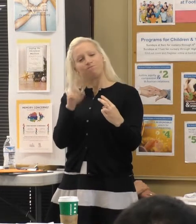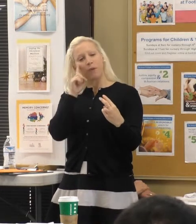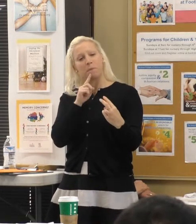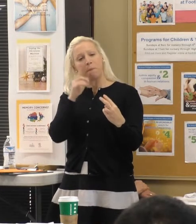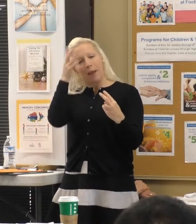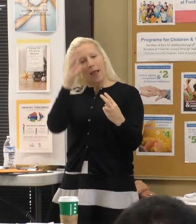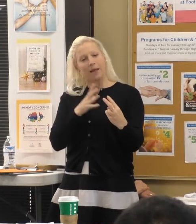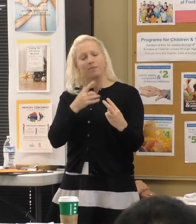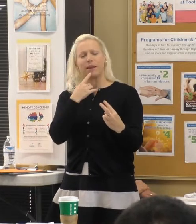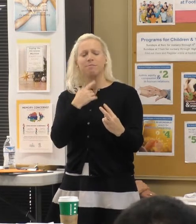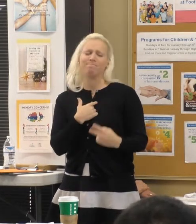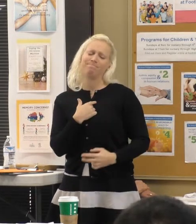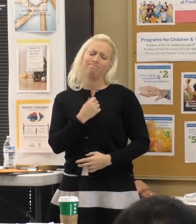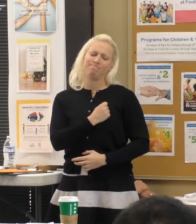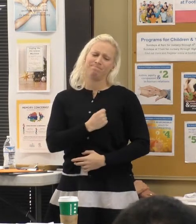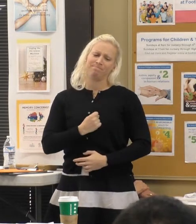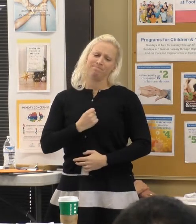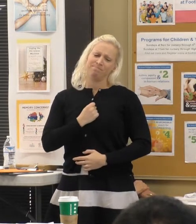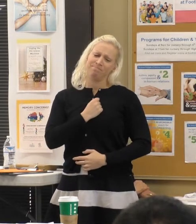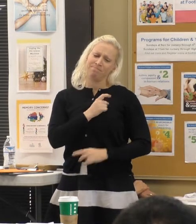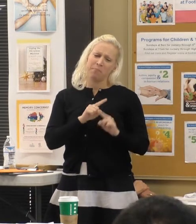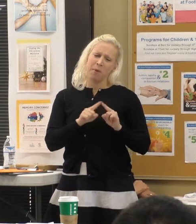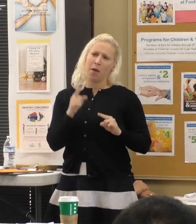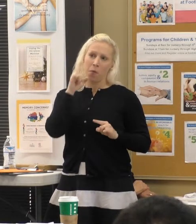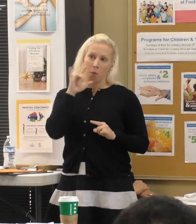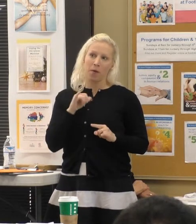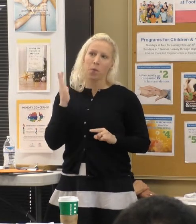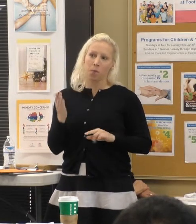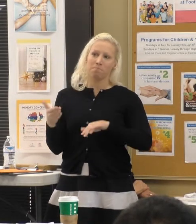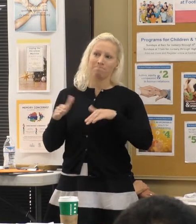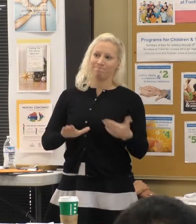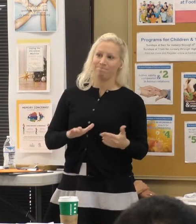they sit down, and the man says,